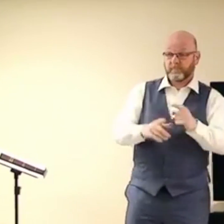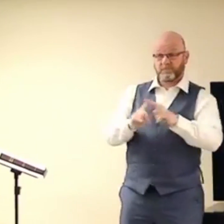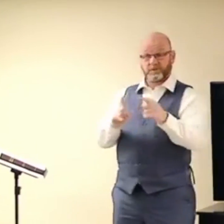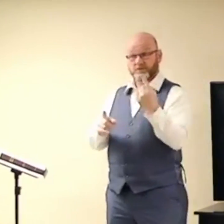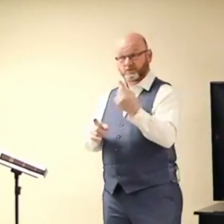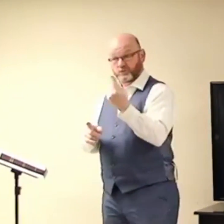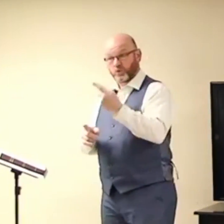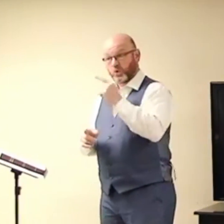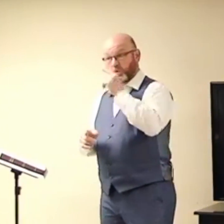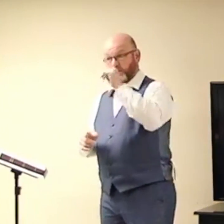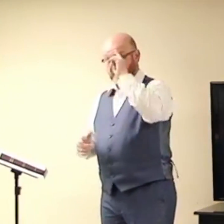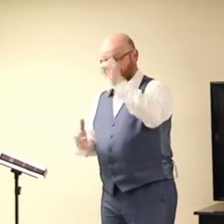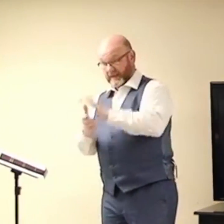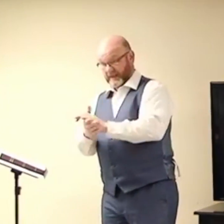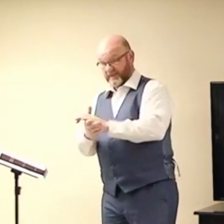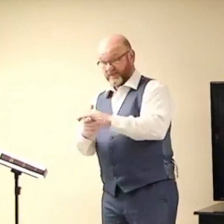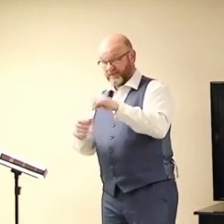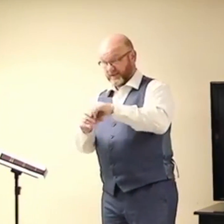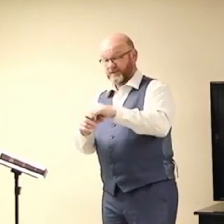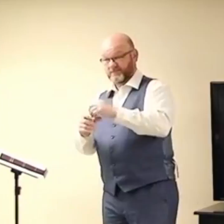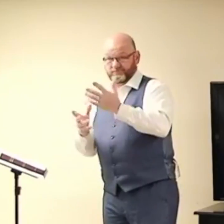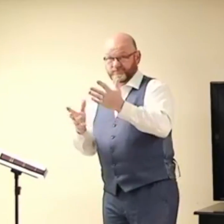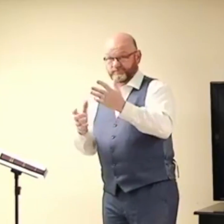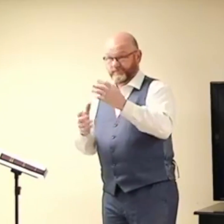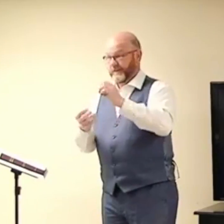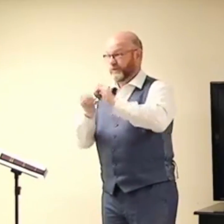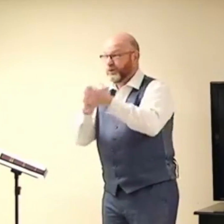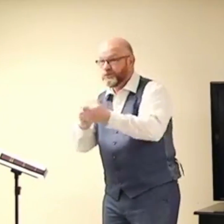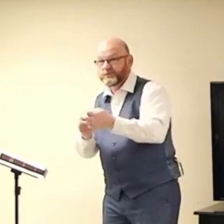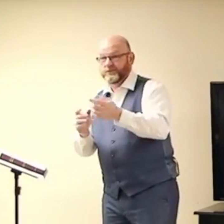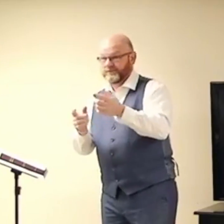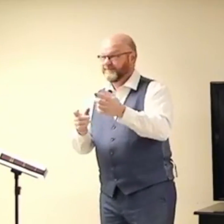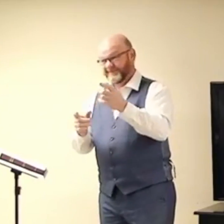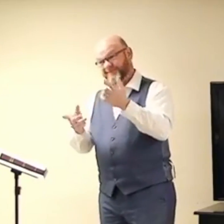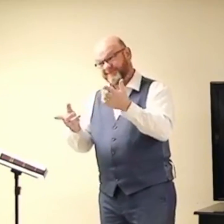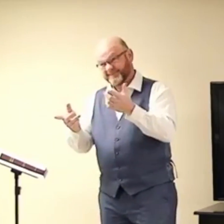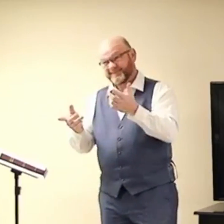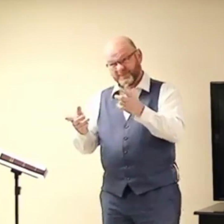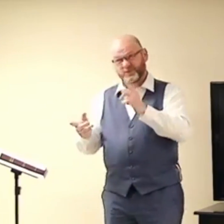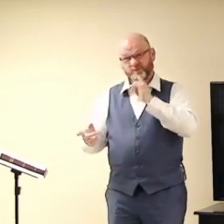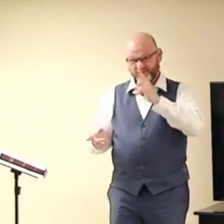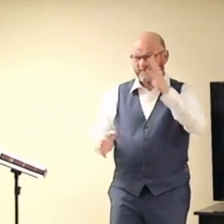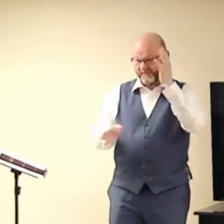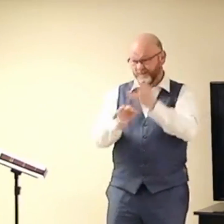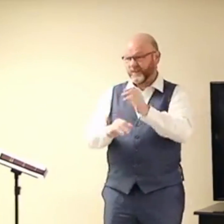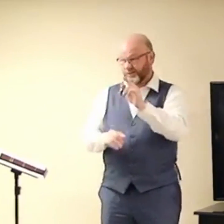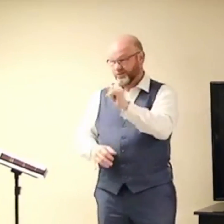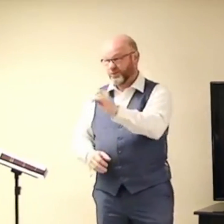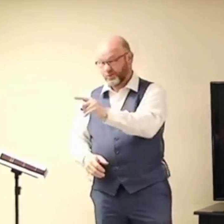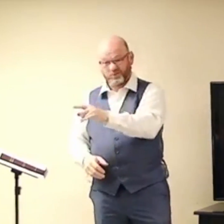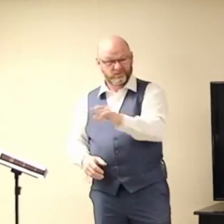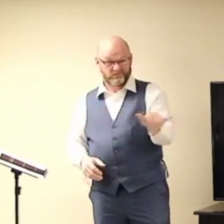I have faith in that story. But some people believe in